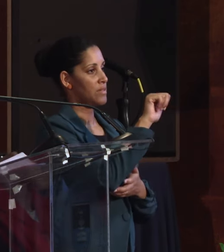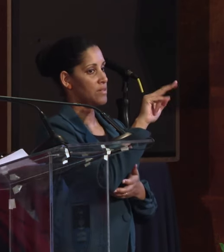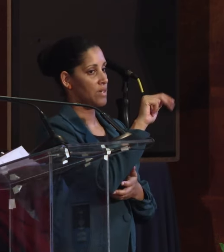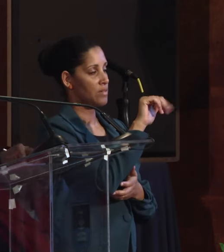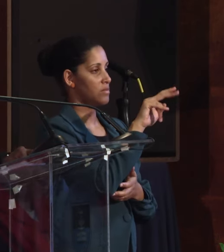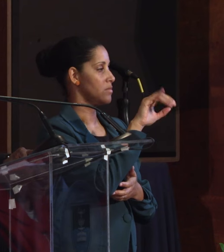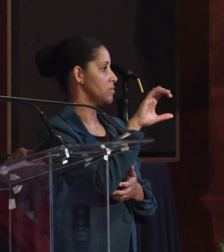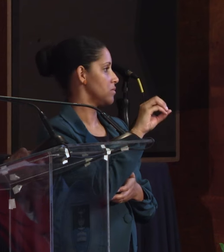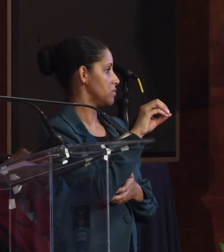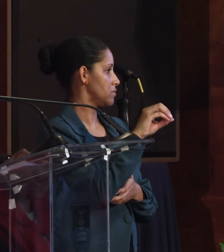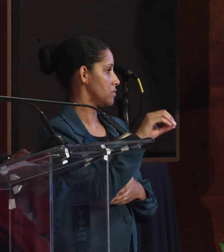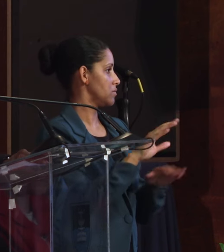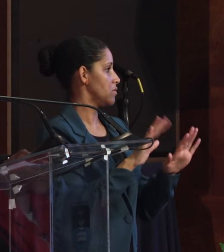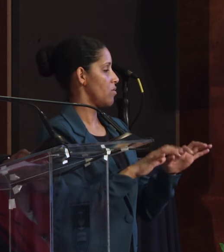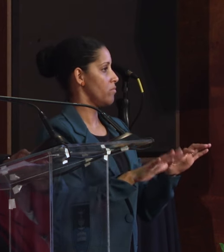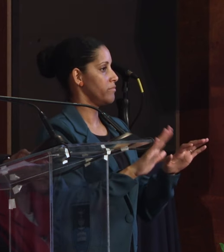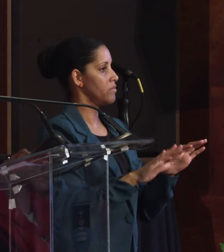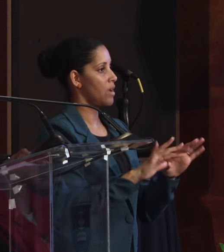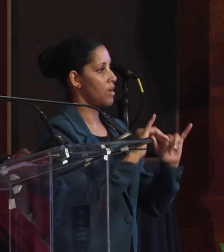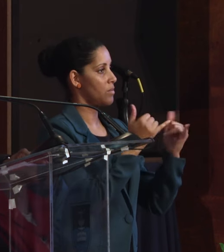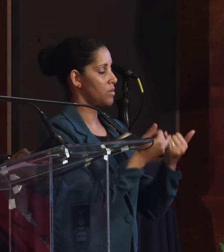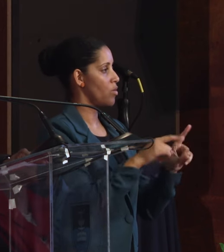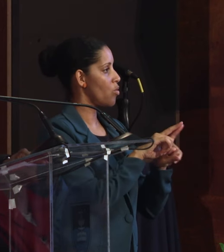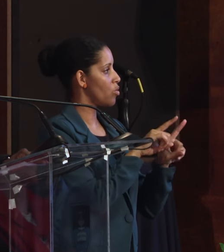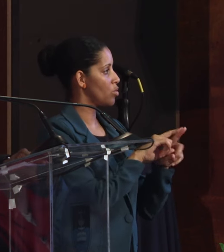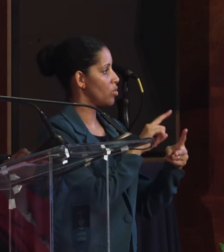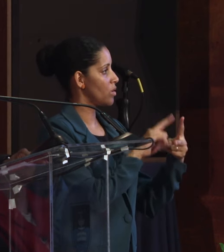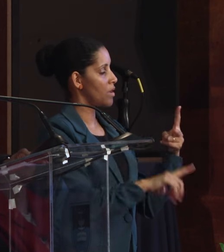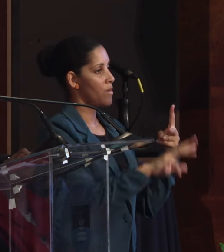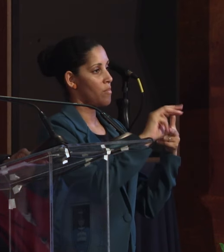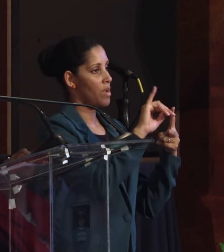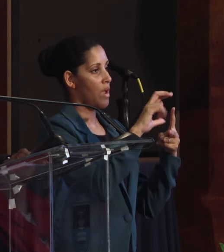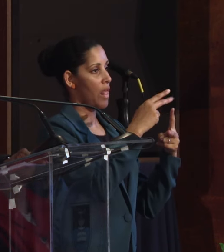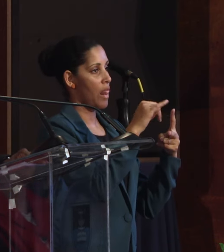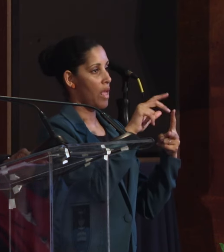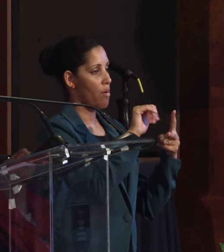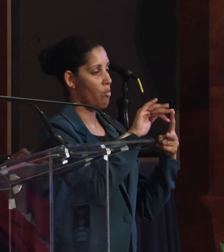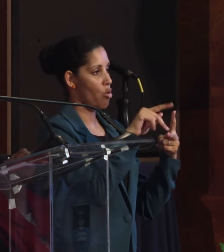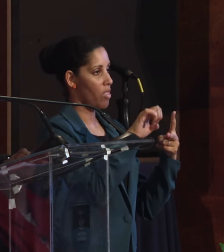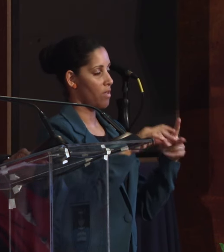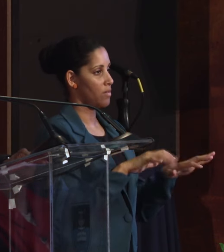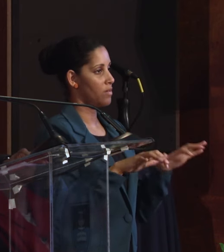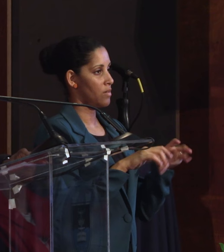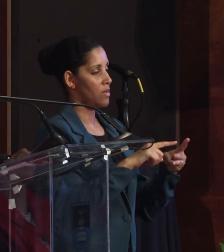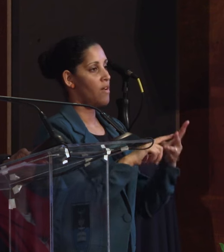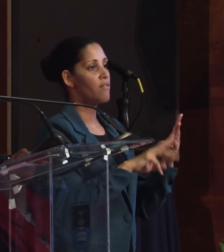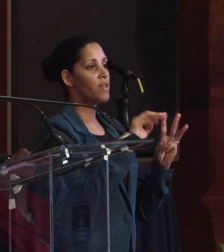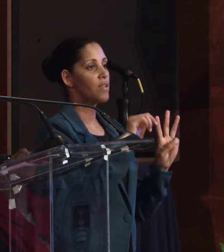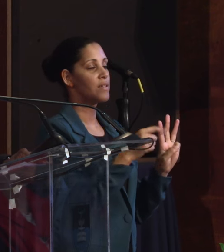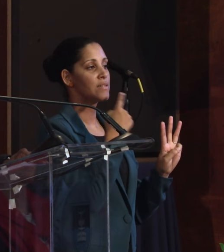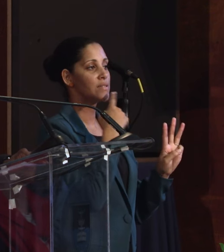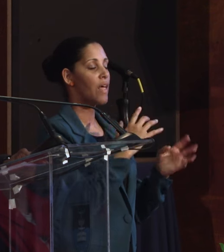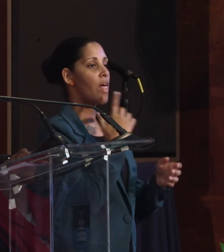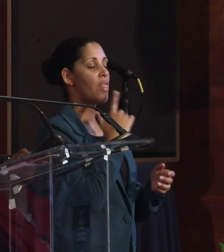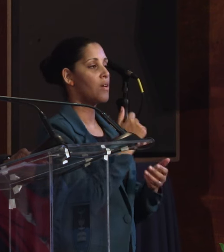Symphony. Pianist Michaela Porter accompanied tenor Luvo Maranti, who sang Anthem Chess